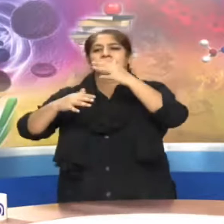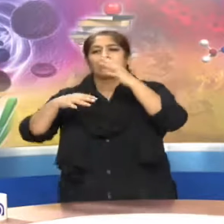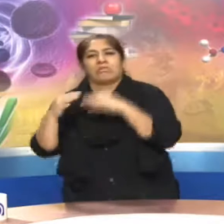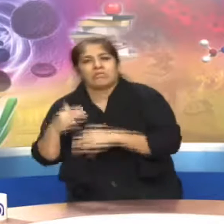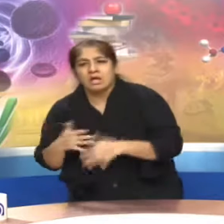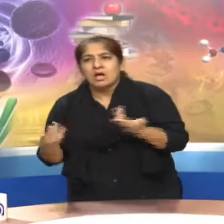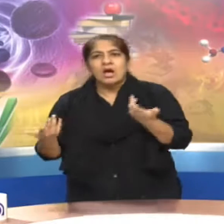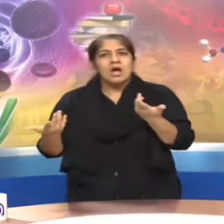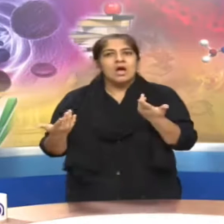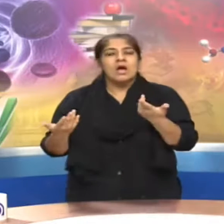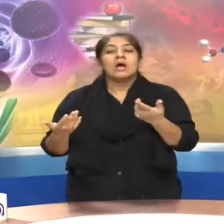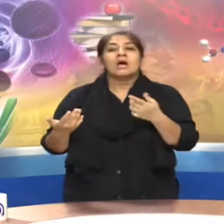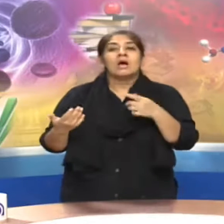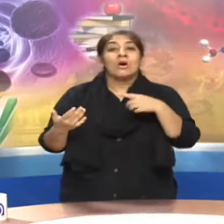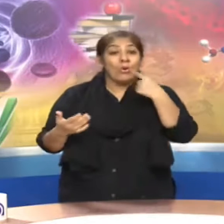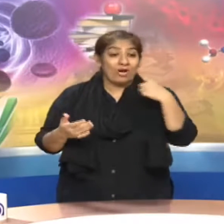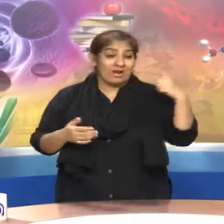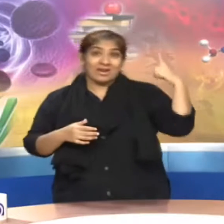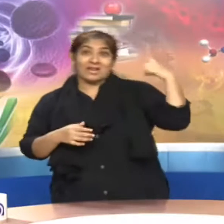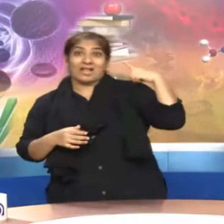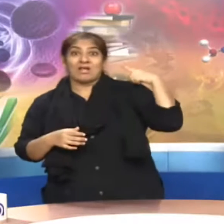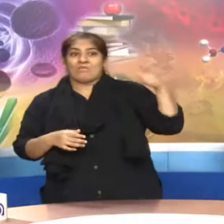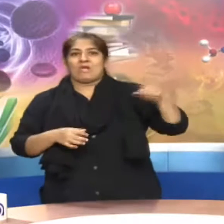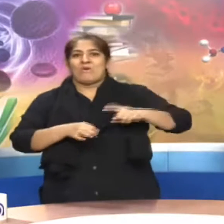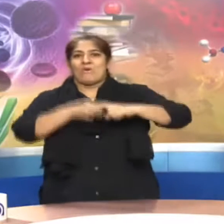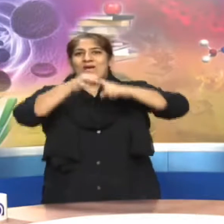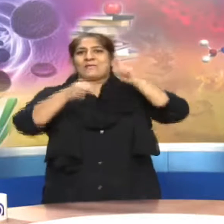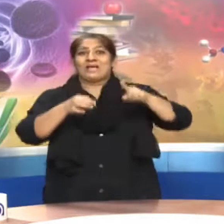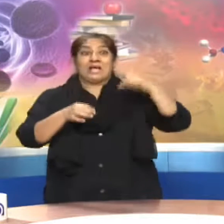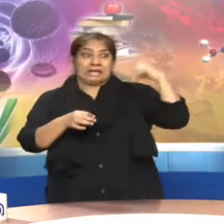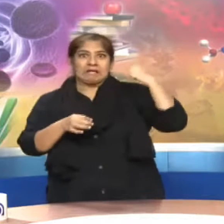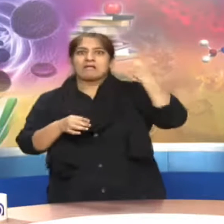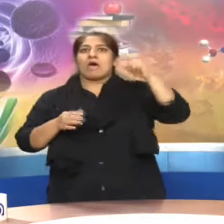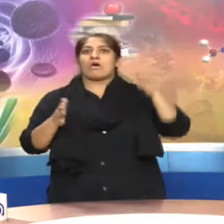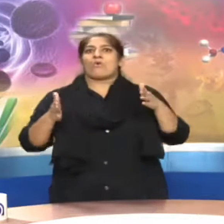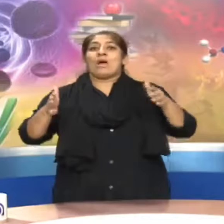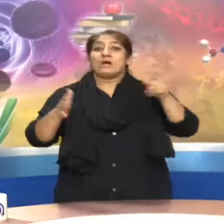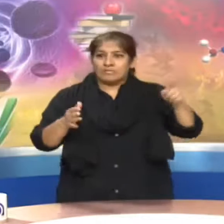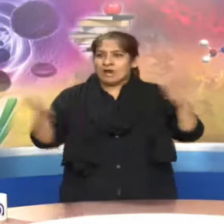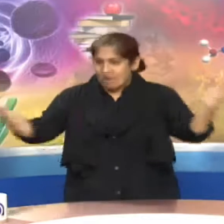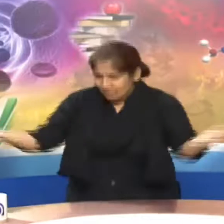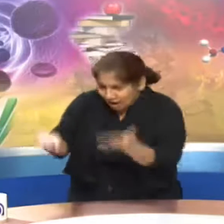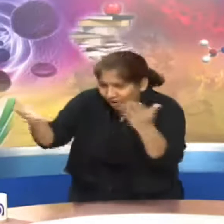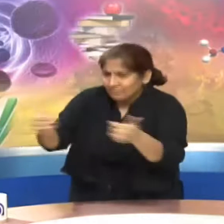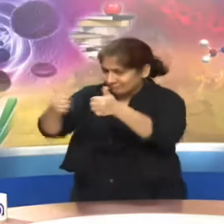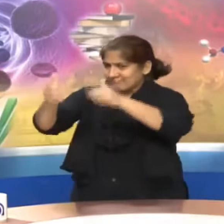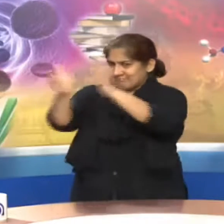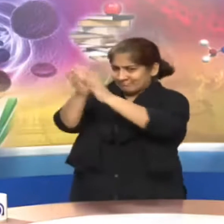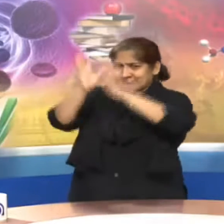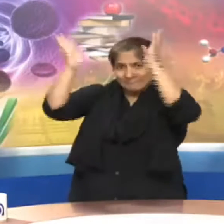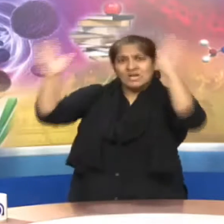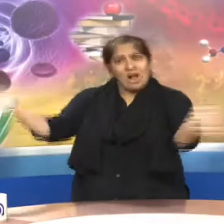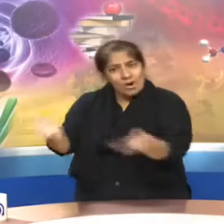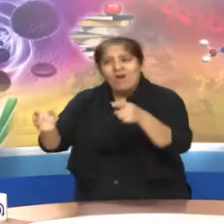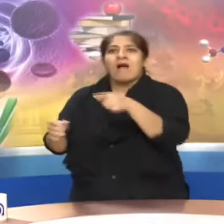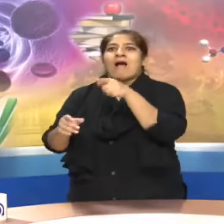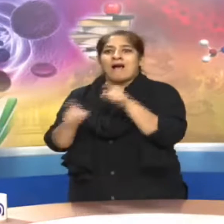scolded, then they won't be able to achieve the work they are doing. So